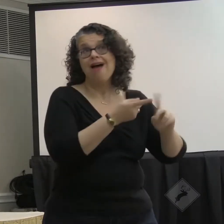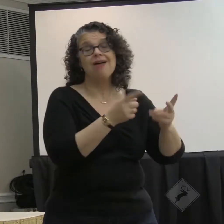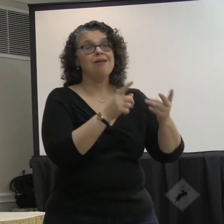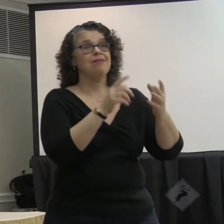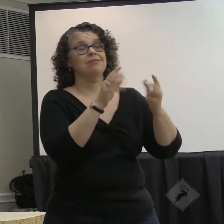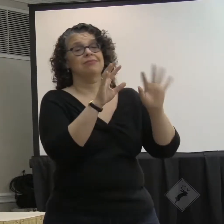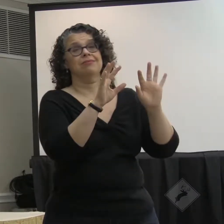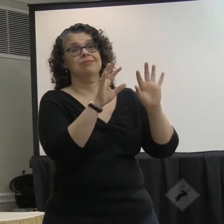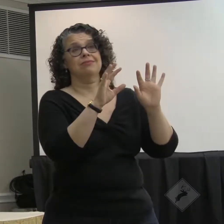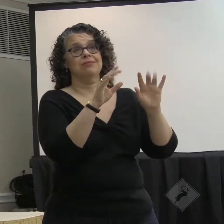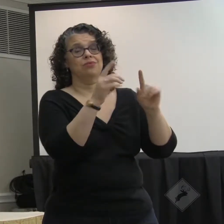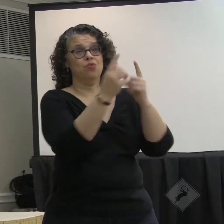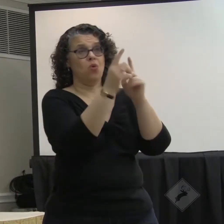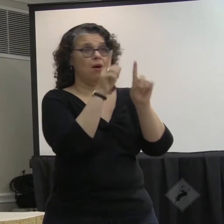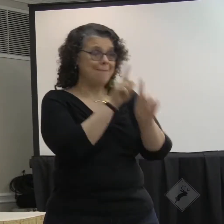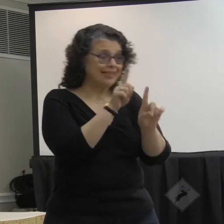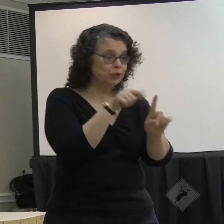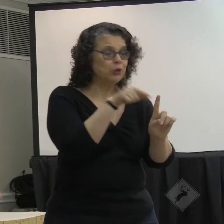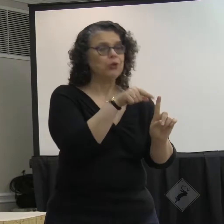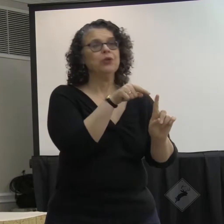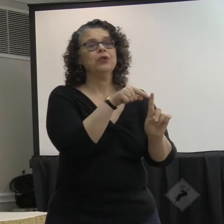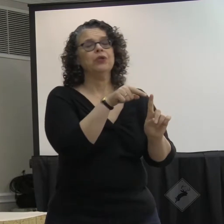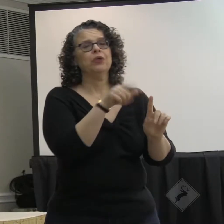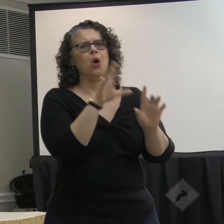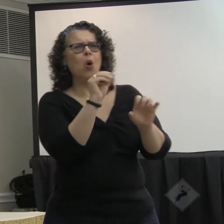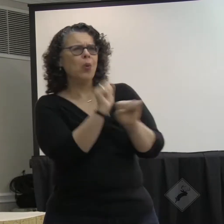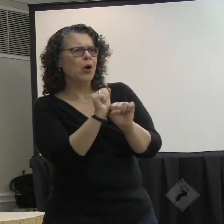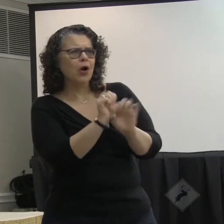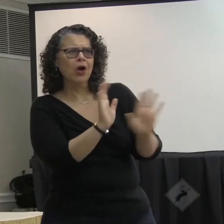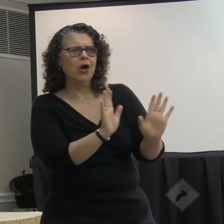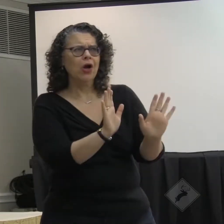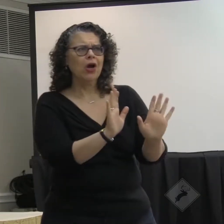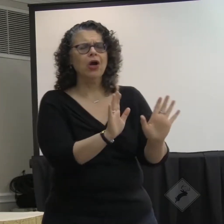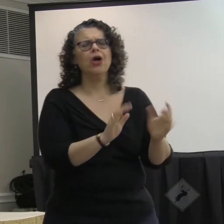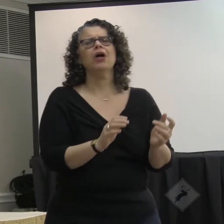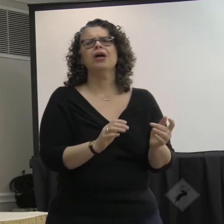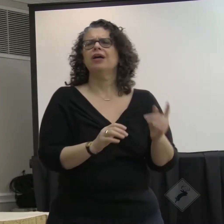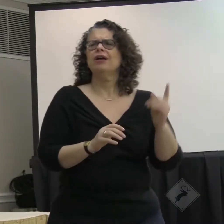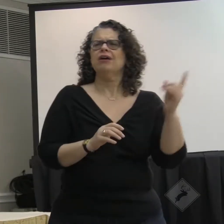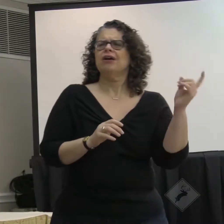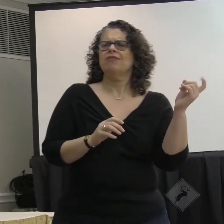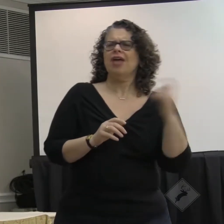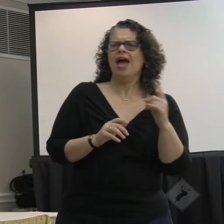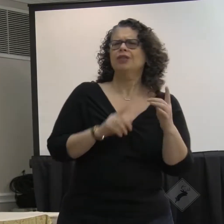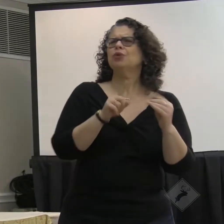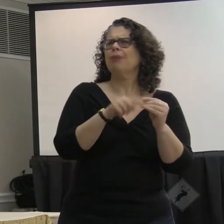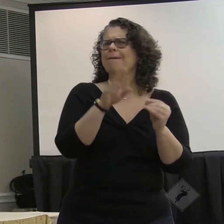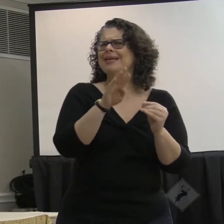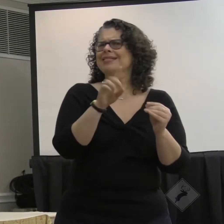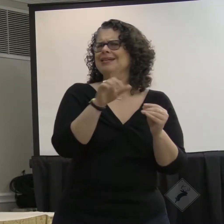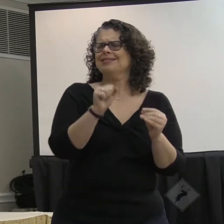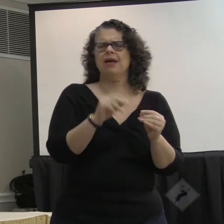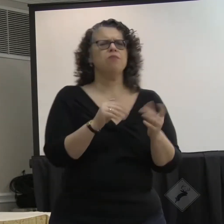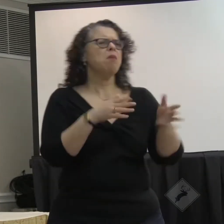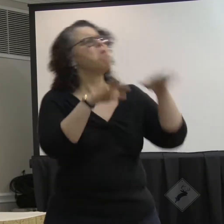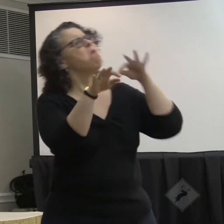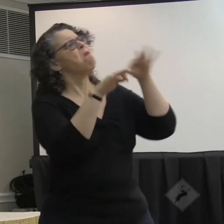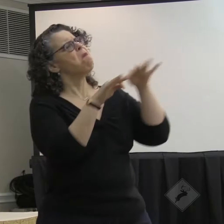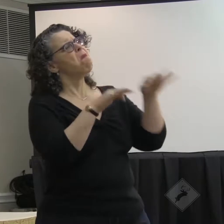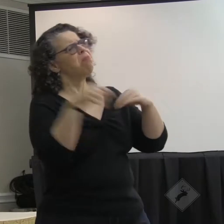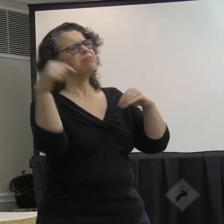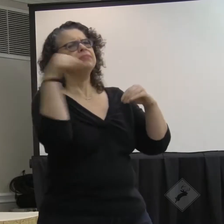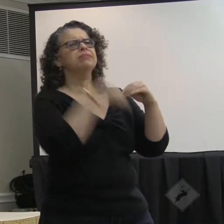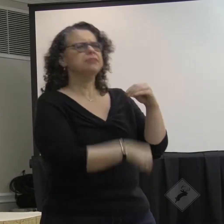you know, your mentee, your coworker. If they ask about BDSM, you might really kind of want to go in depth